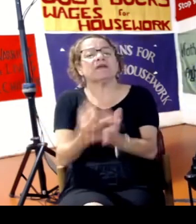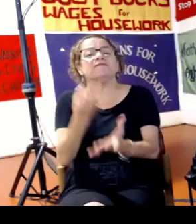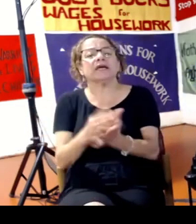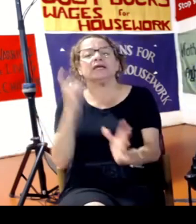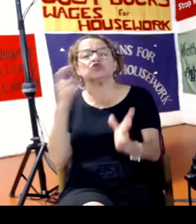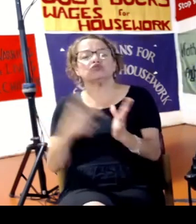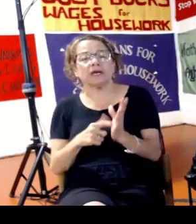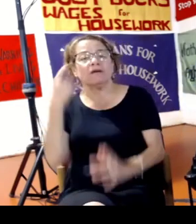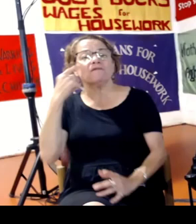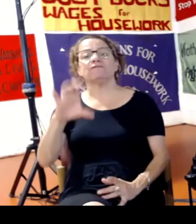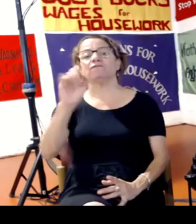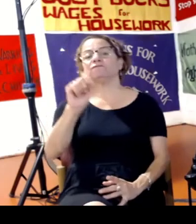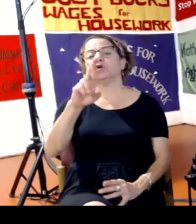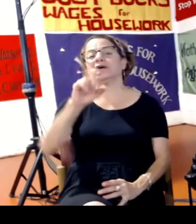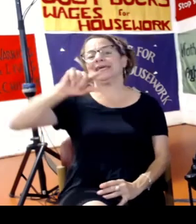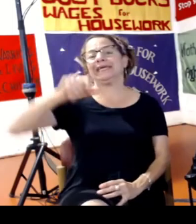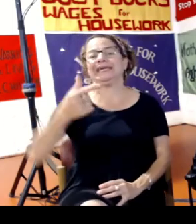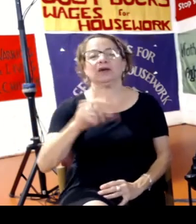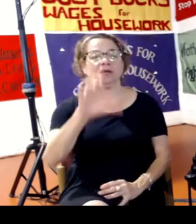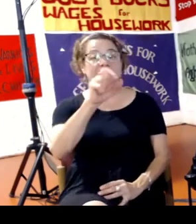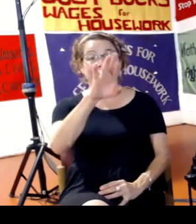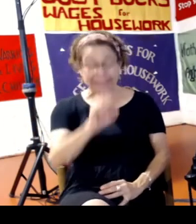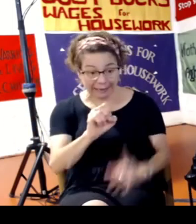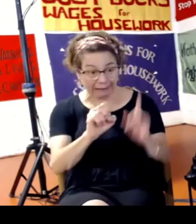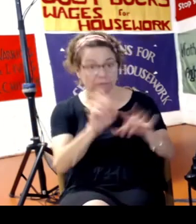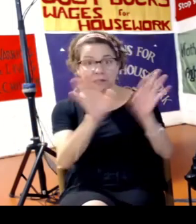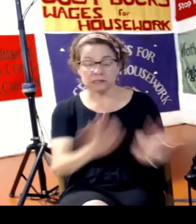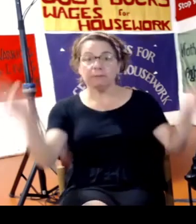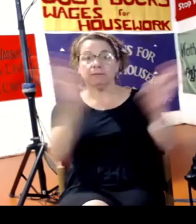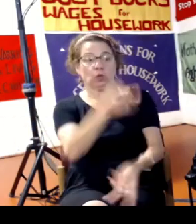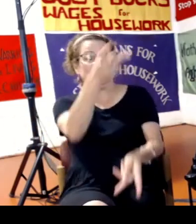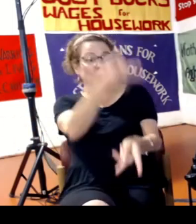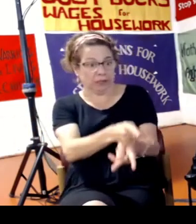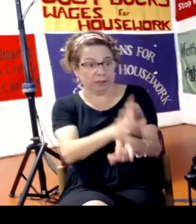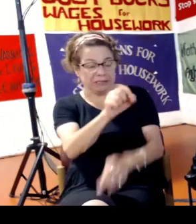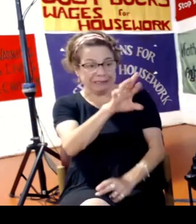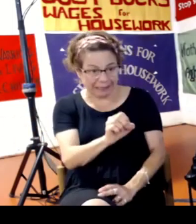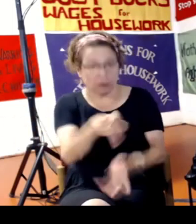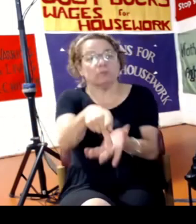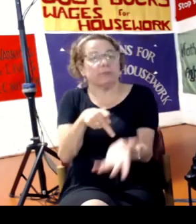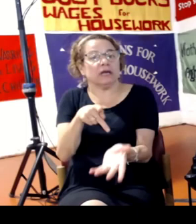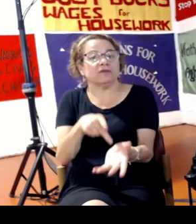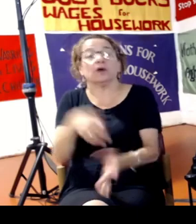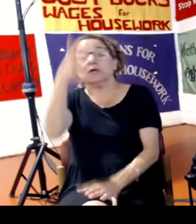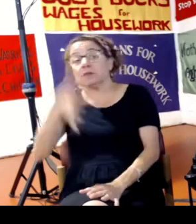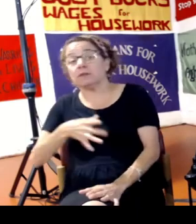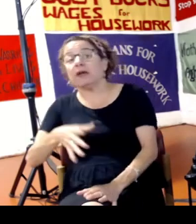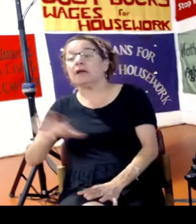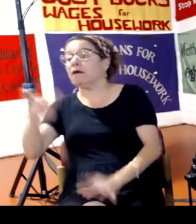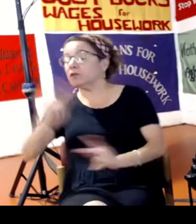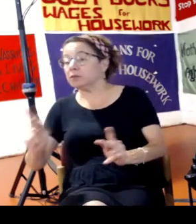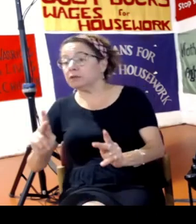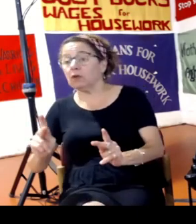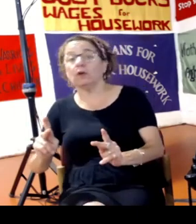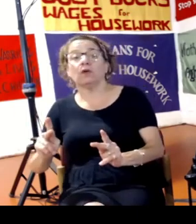recognition so that we can truly have caring relationships, and so that the men and all genders are also